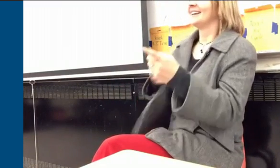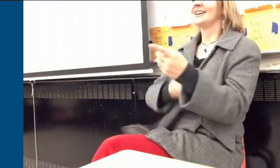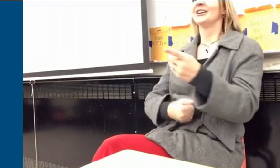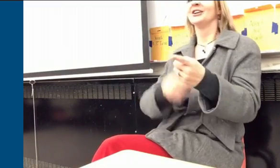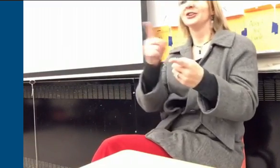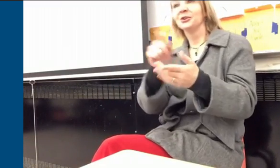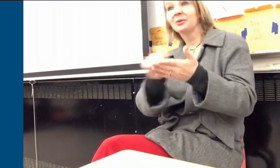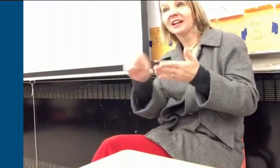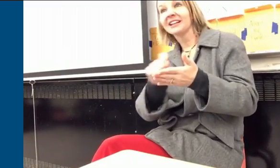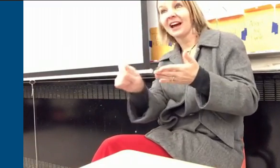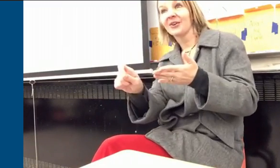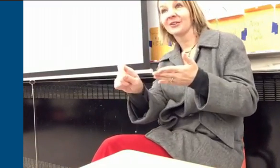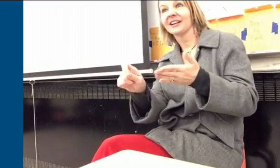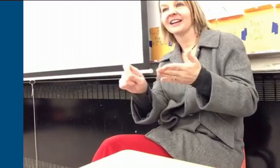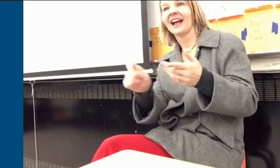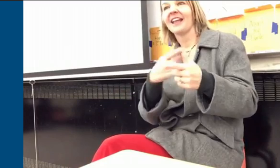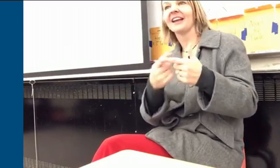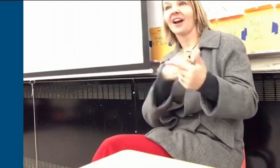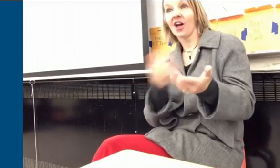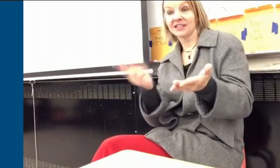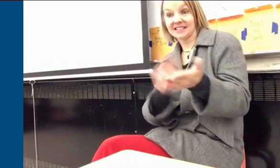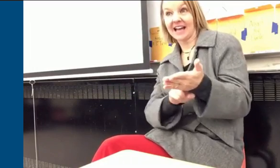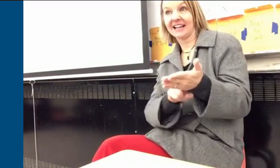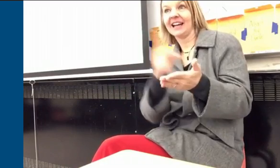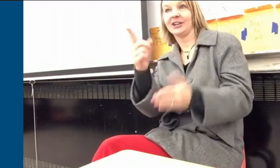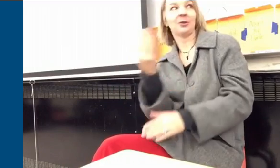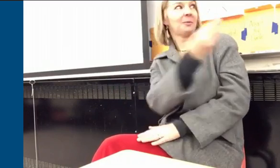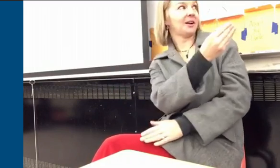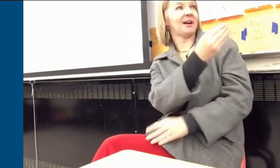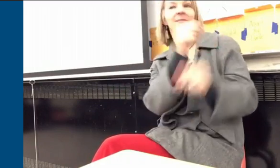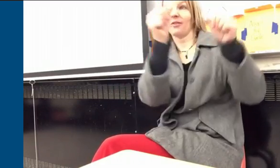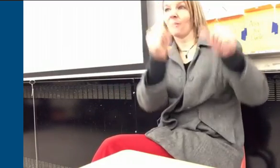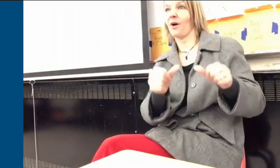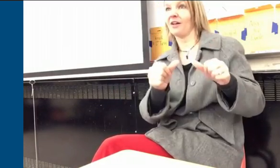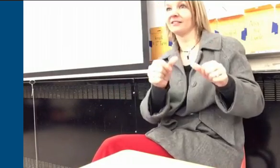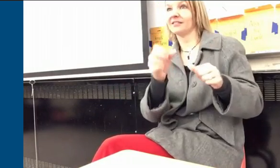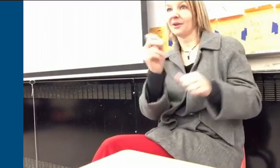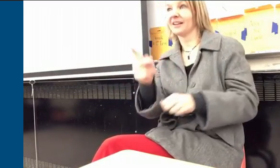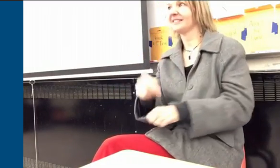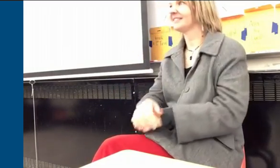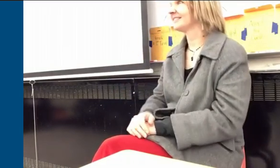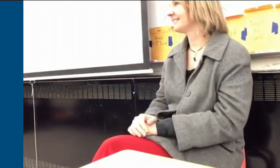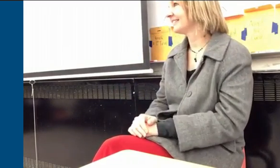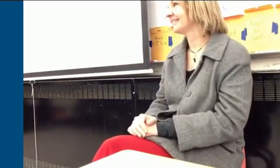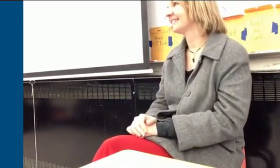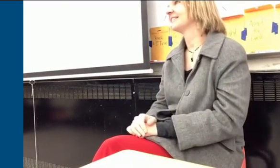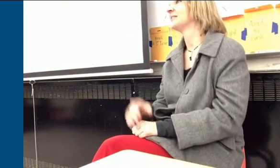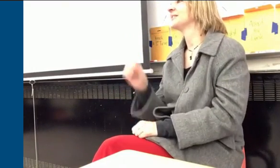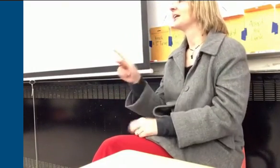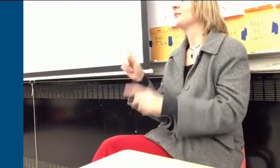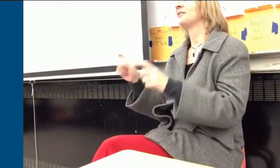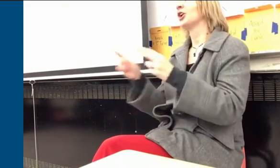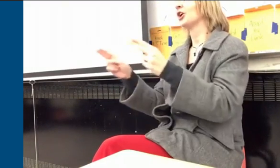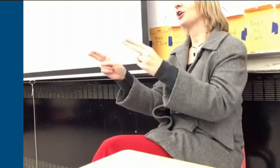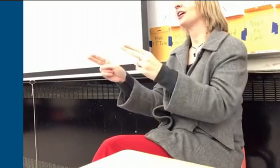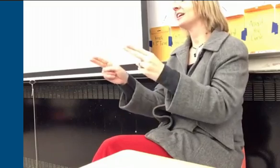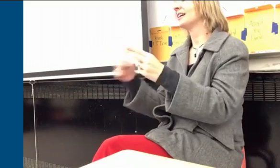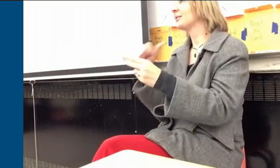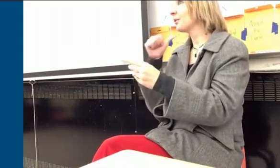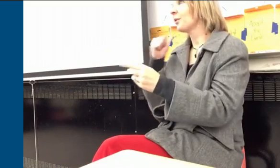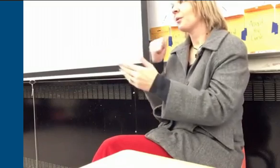joke, sign it, and I'll go put it up on my wall. Okay? Yeah. All right, so we have to hurry. We're not going to get to the